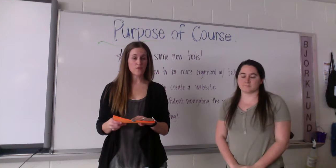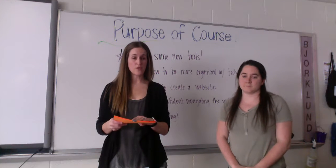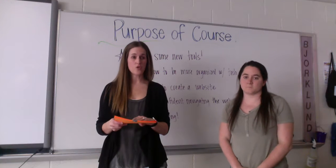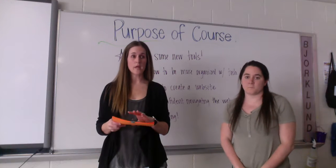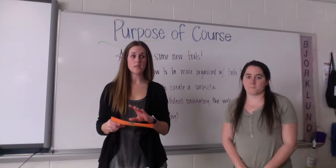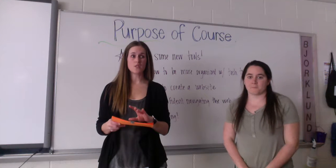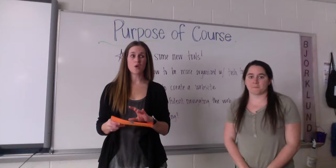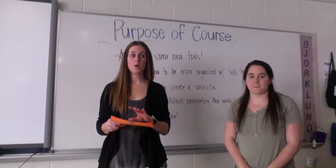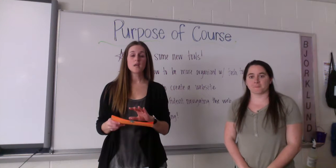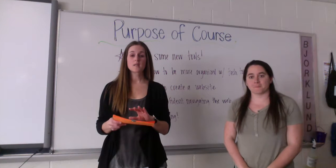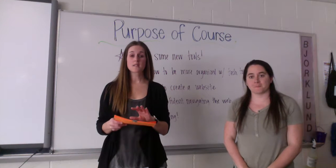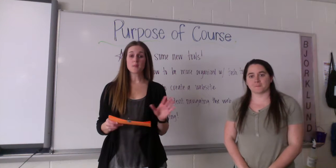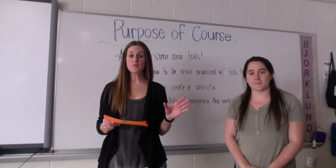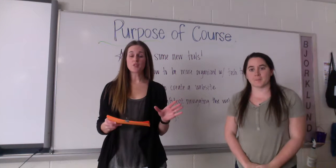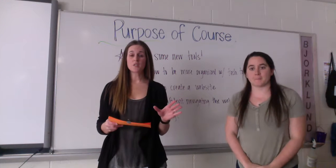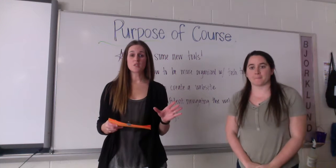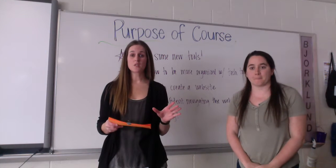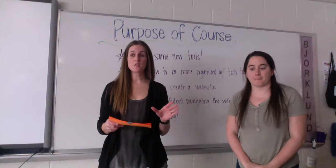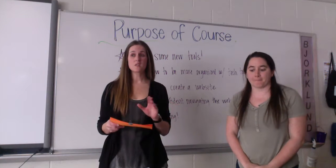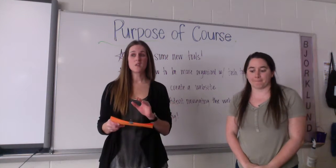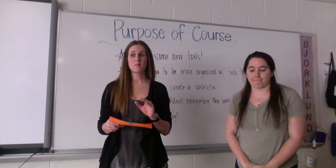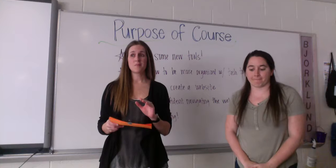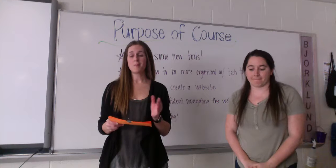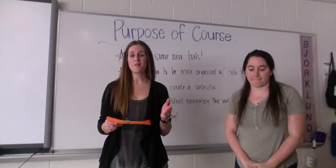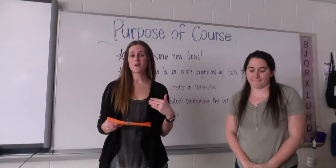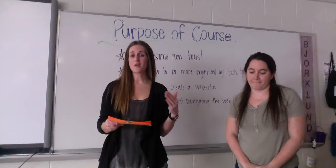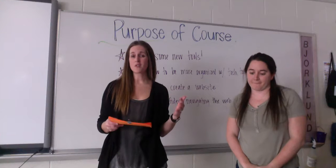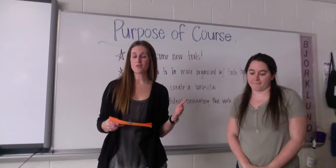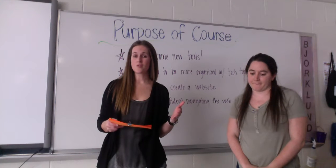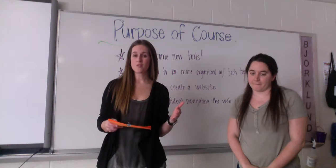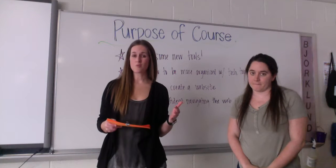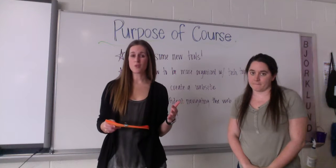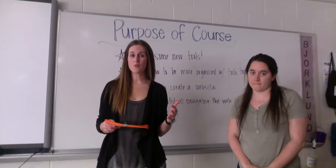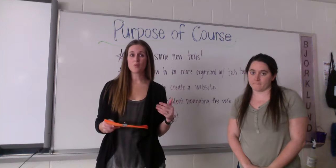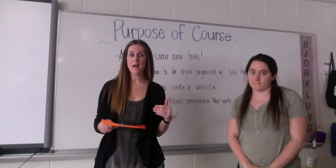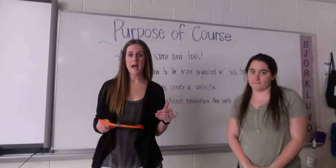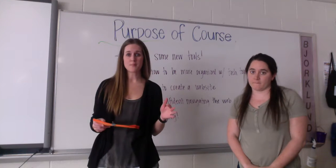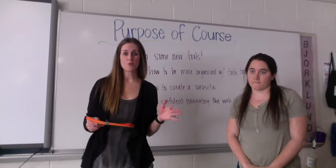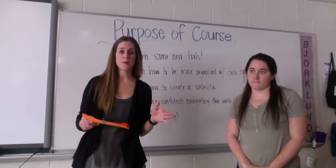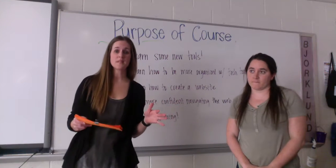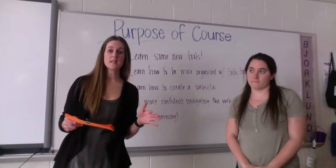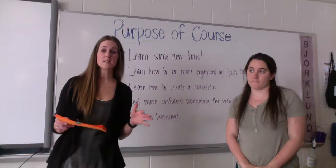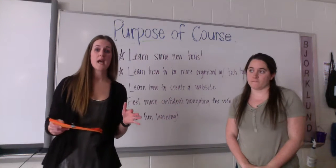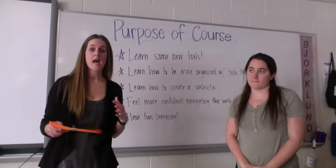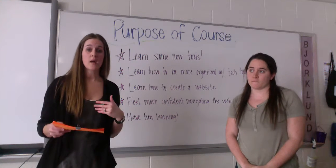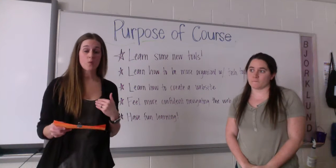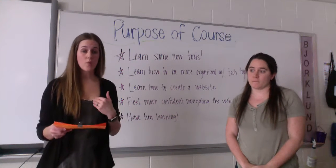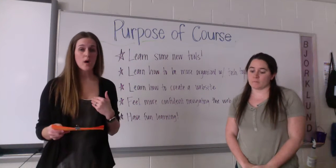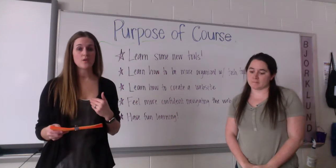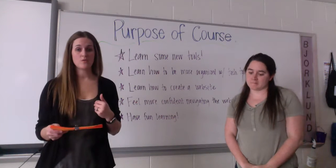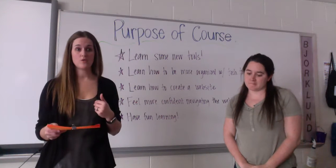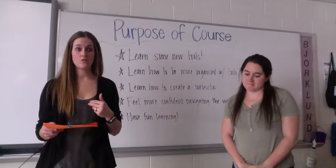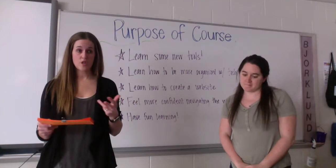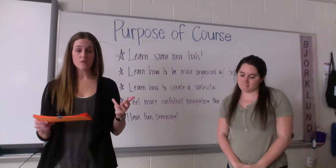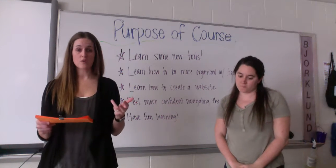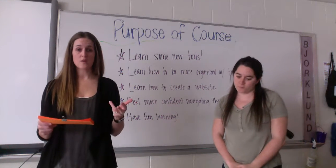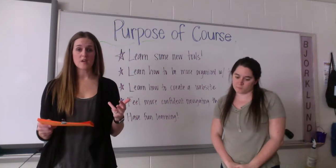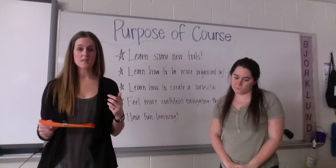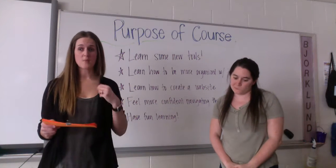you've enjoyed? So some of your teachers maybe have already introduced you some really cool apps or websites, and we want you to share those with us